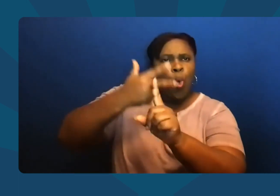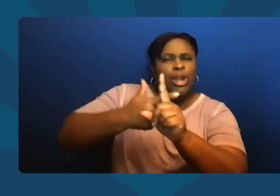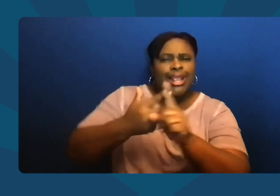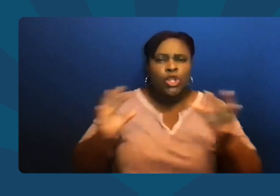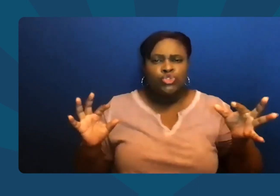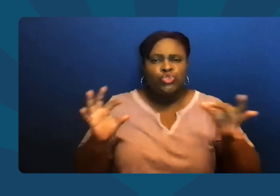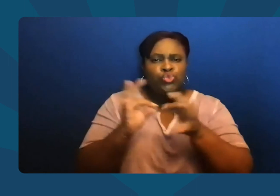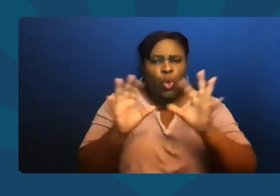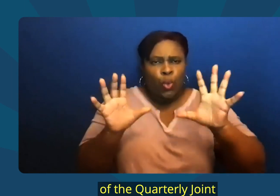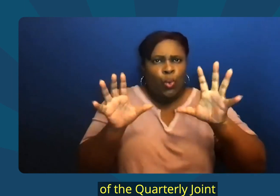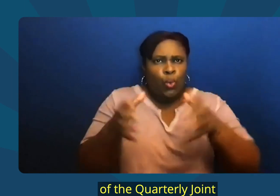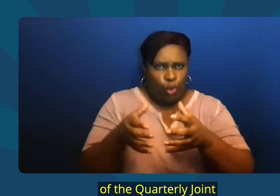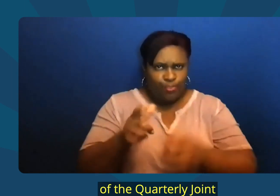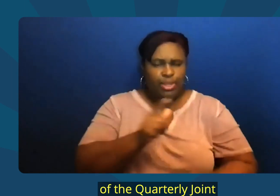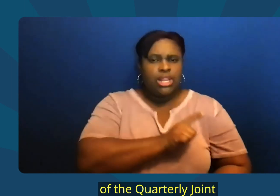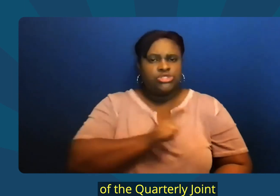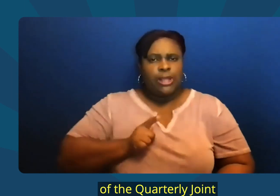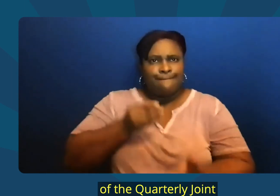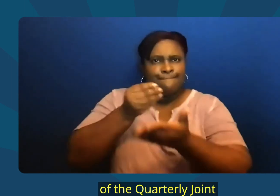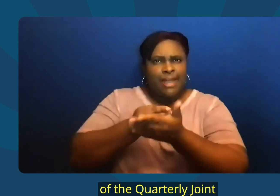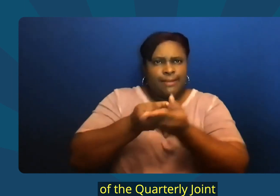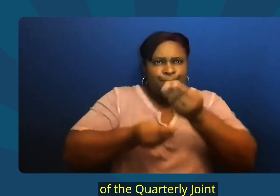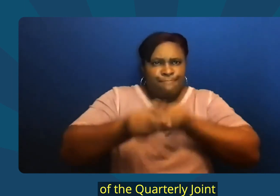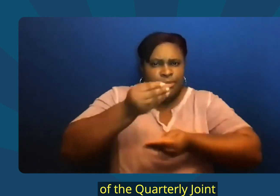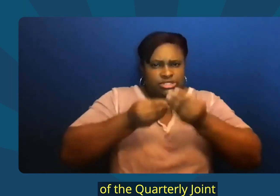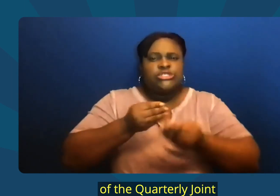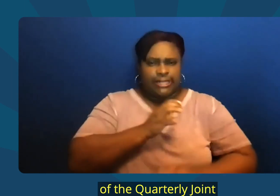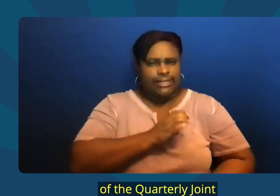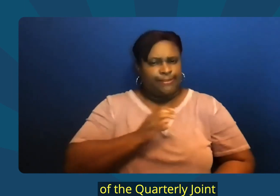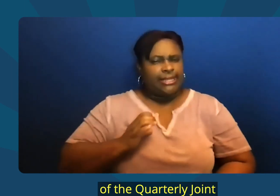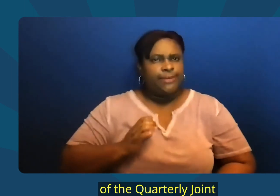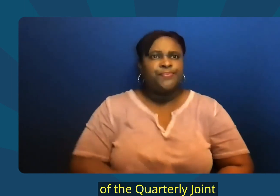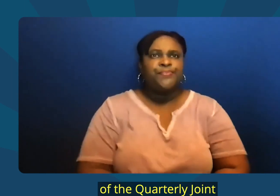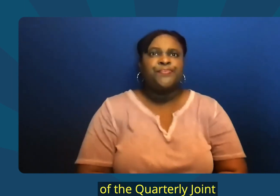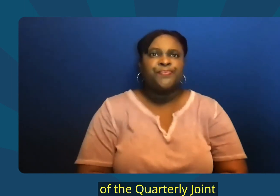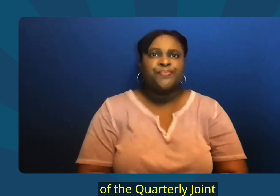In addition to being a member of the quarterly Joint Legislative Budget Committee.